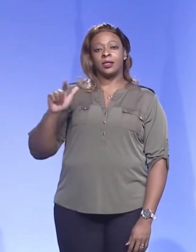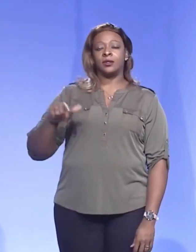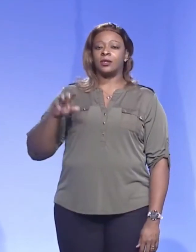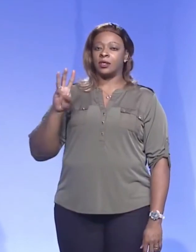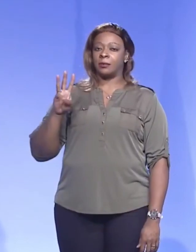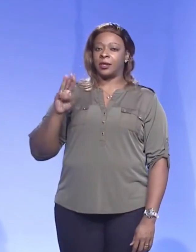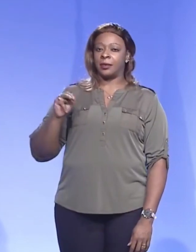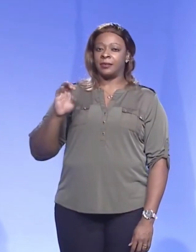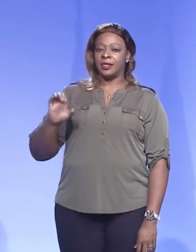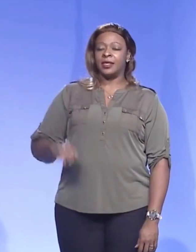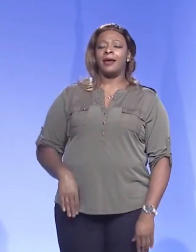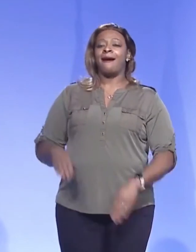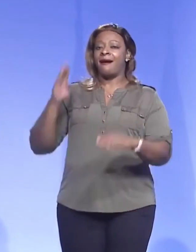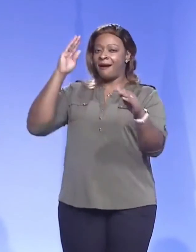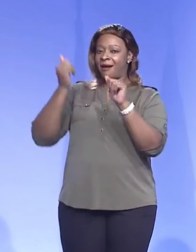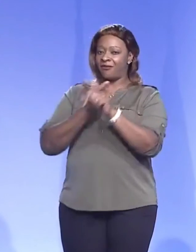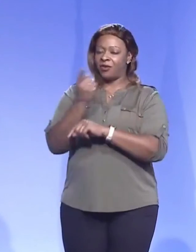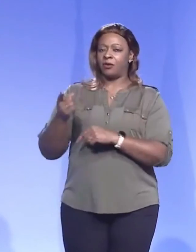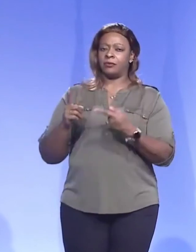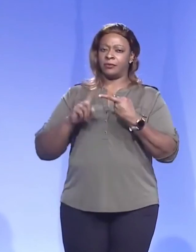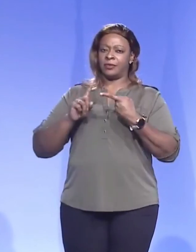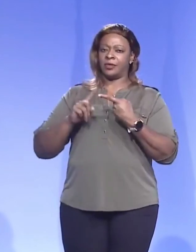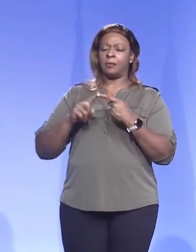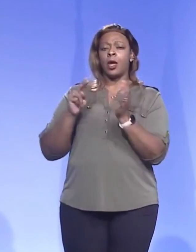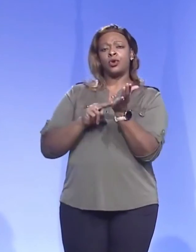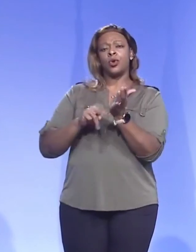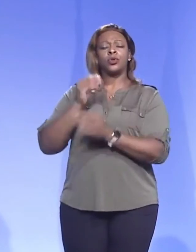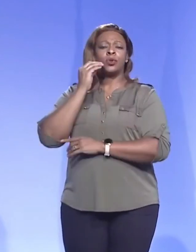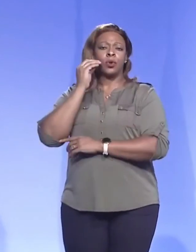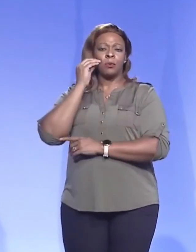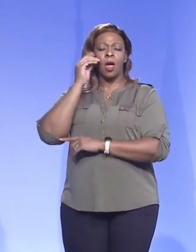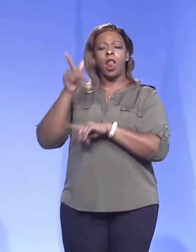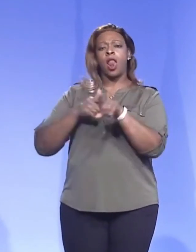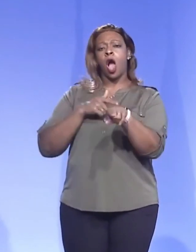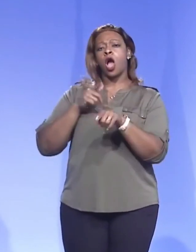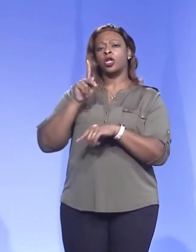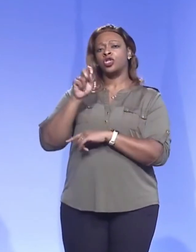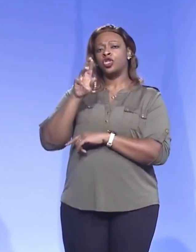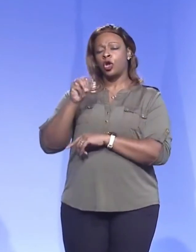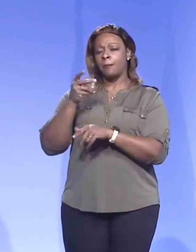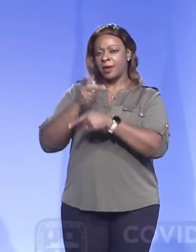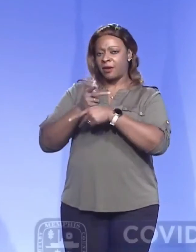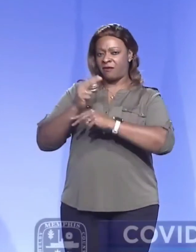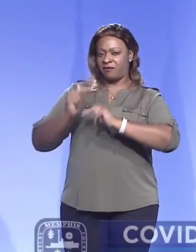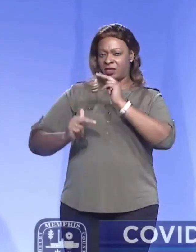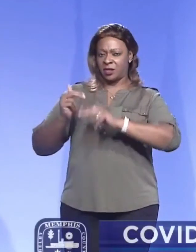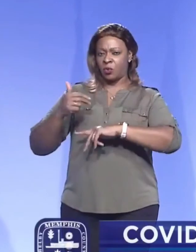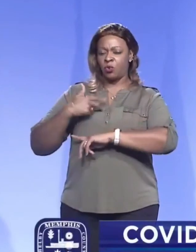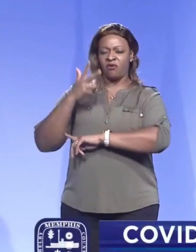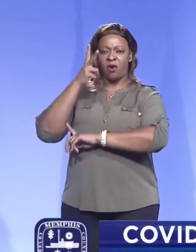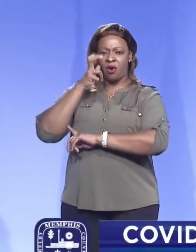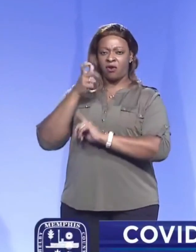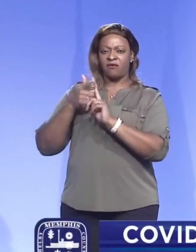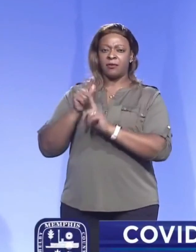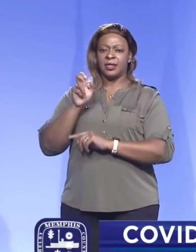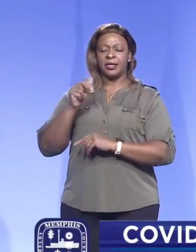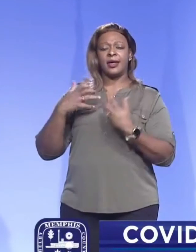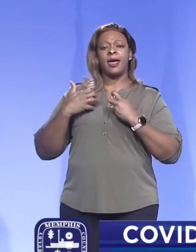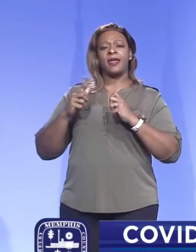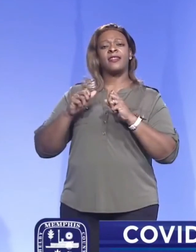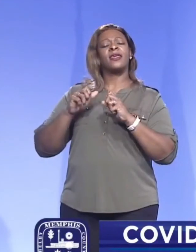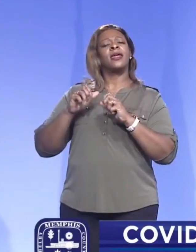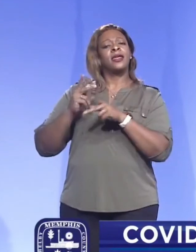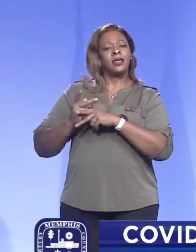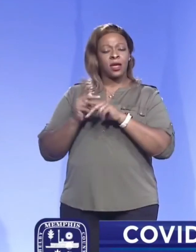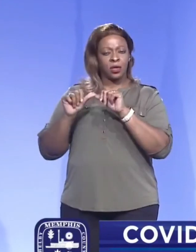Hey everyone. First question is about nursing homes and long-term care facilities. We've heard from the Tennessee Healthcare